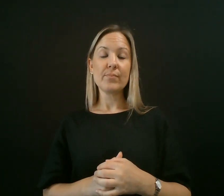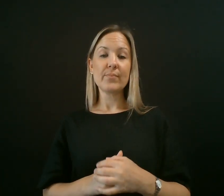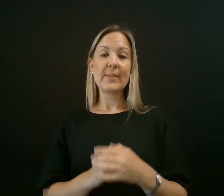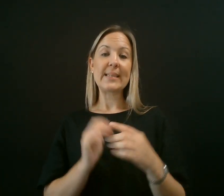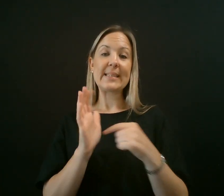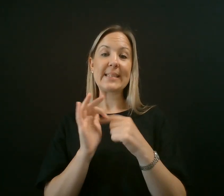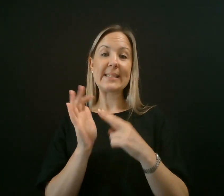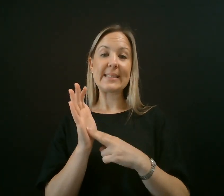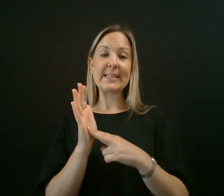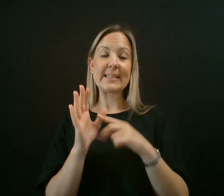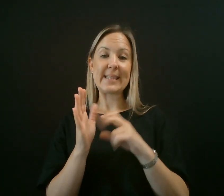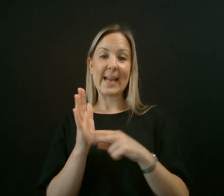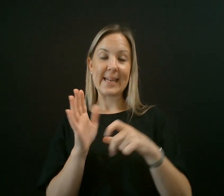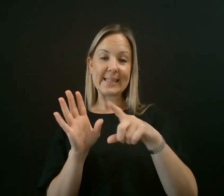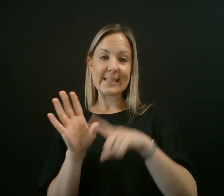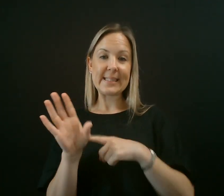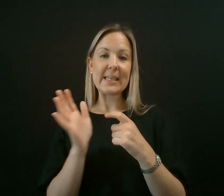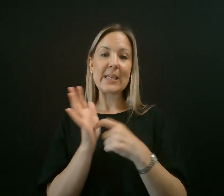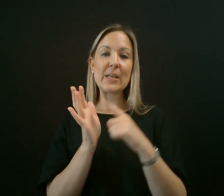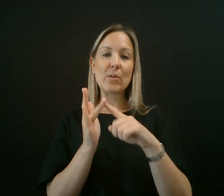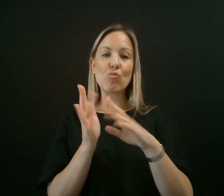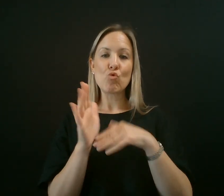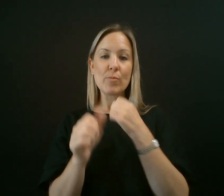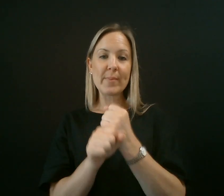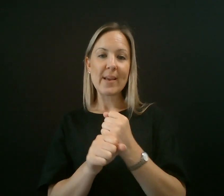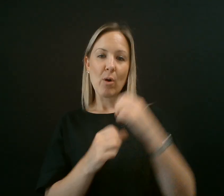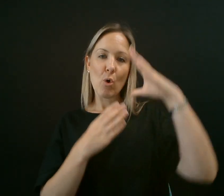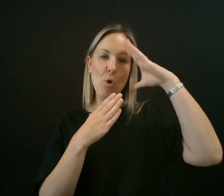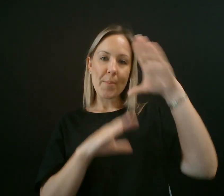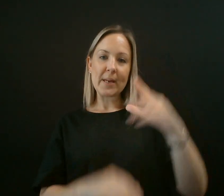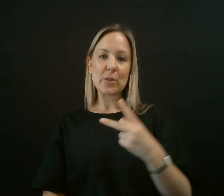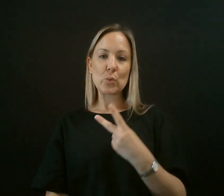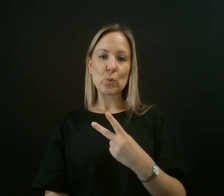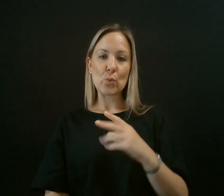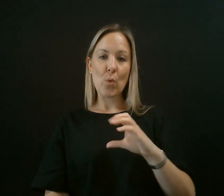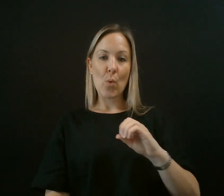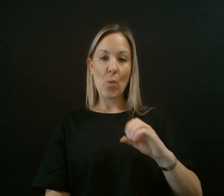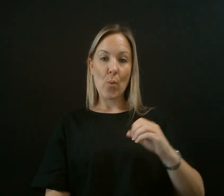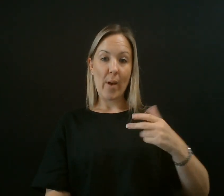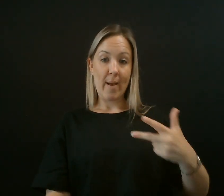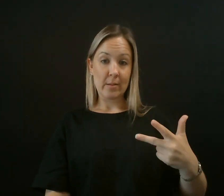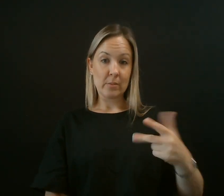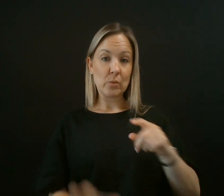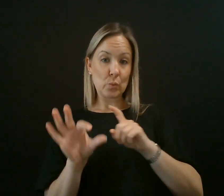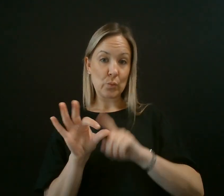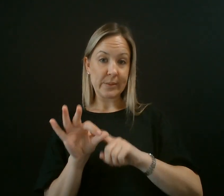Residential Tenancy and Rooming Accommodation 2008 for Queensland,